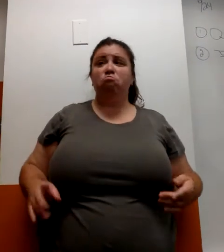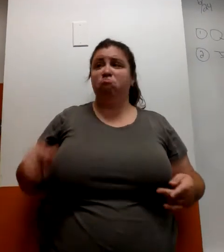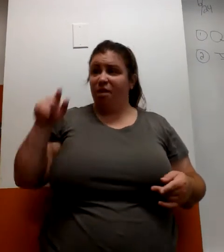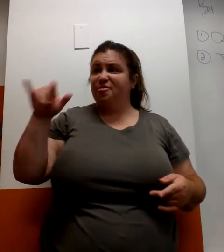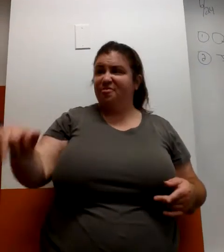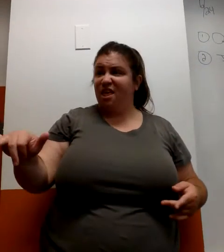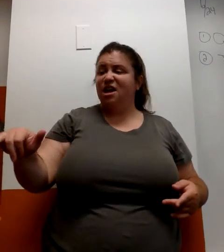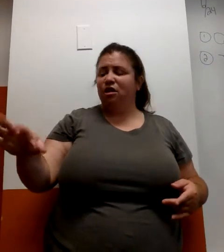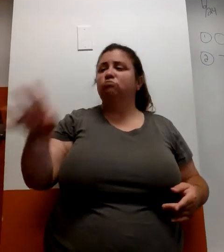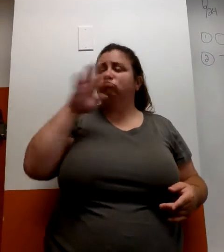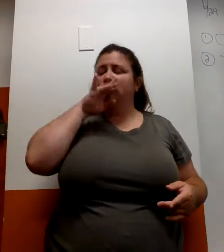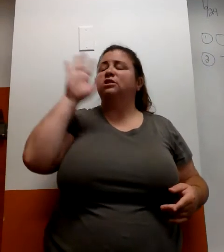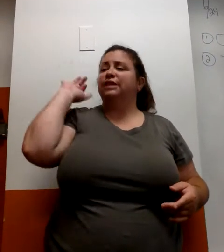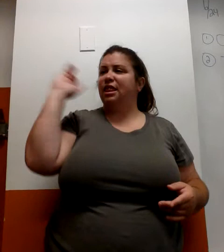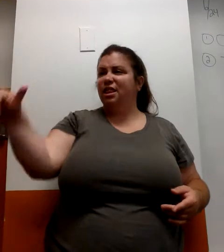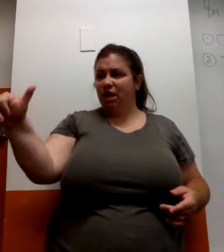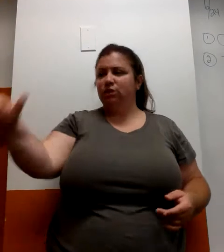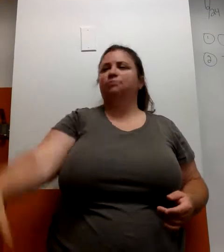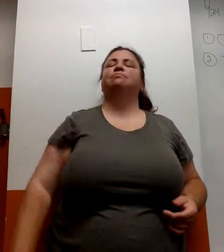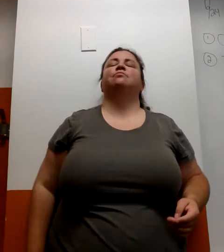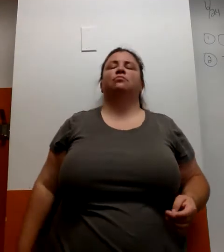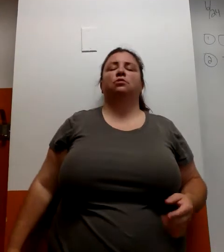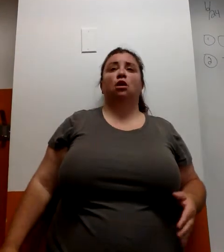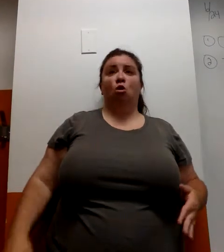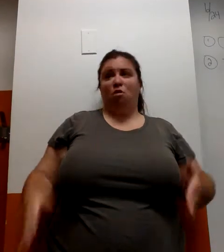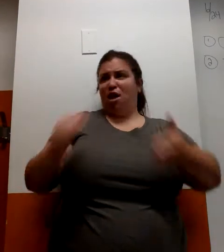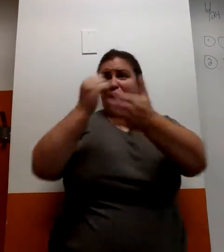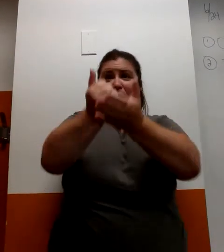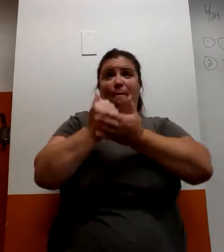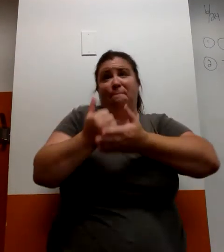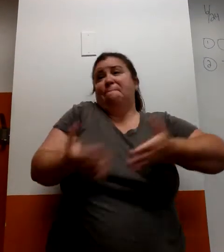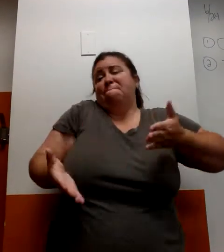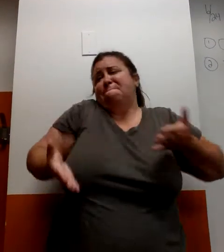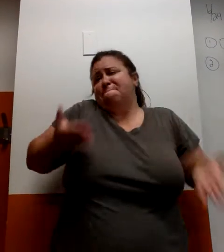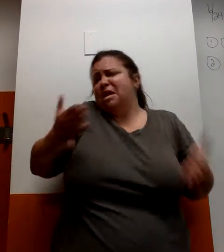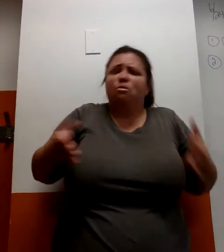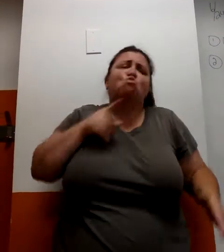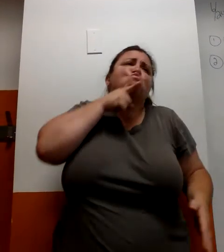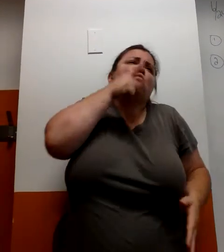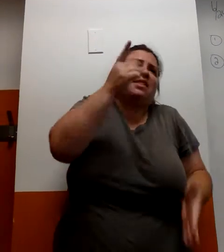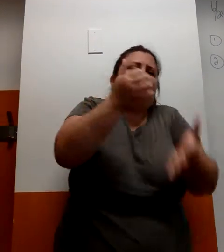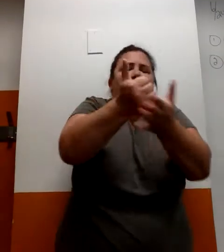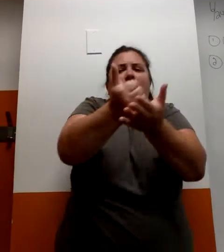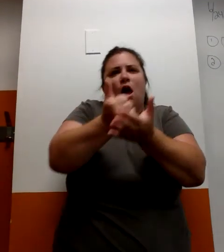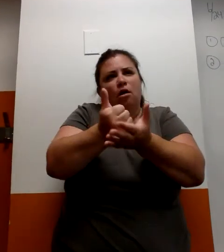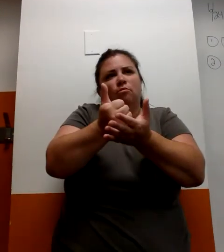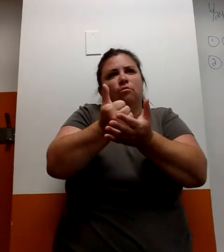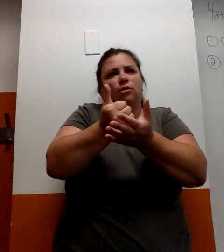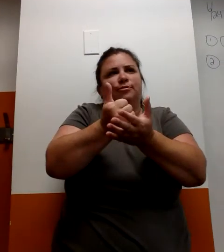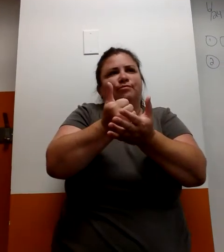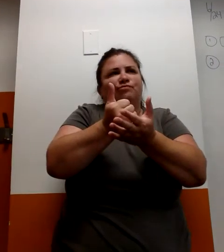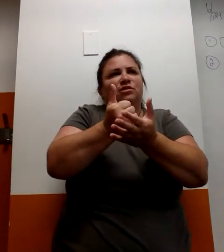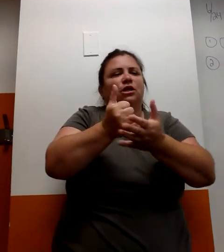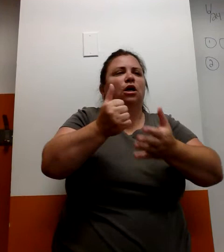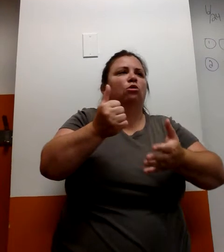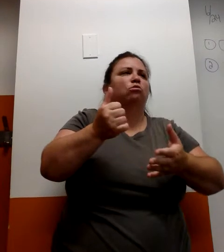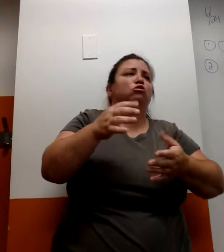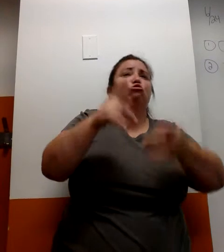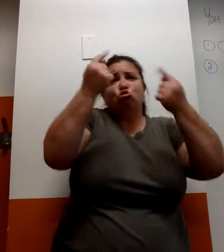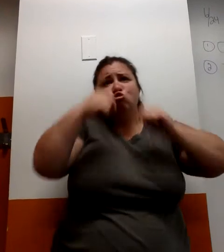If you believe it's going to help you, then maybe it will. Now, is it really helping you? It's going to take an experiment to figure that out. But the connection between